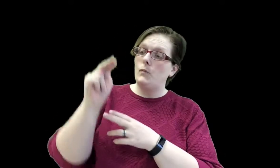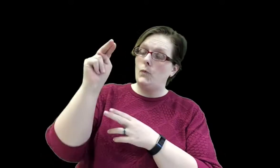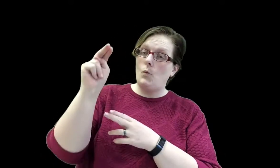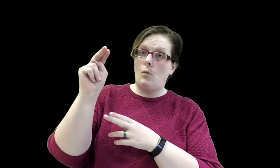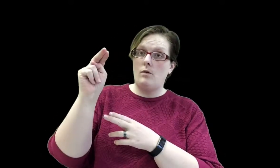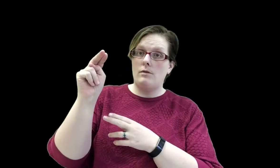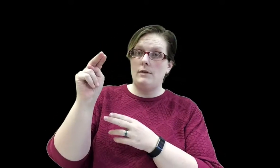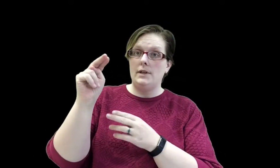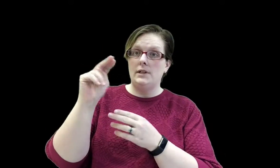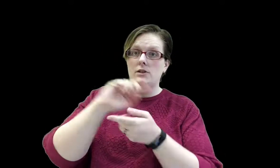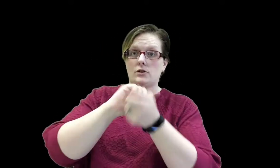army cannot go in there.